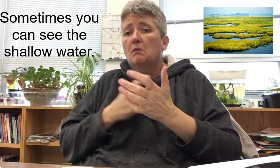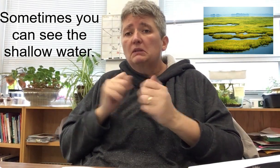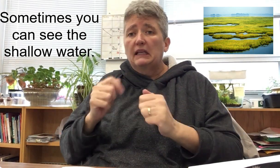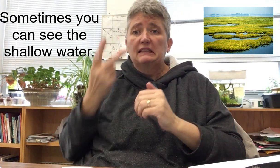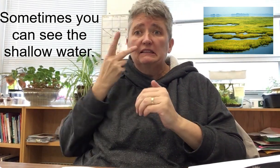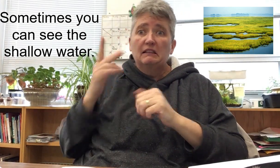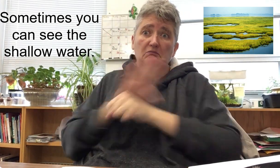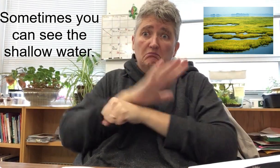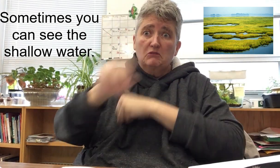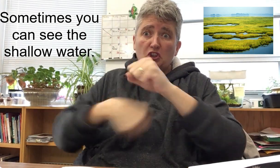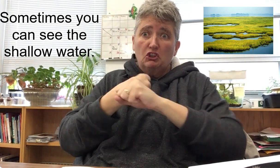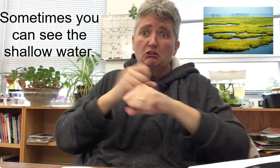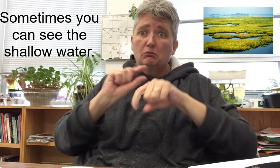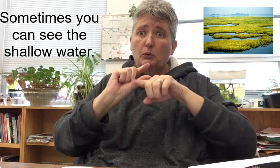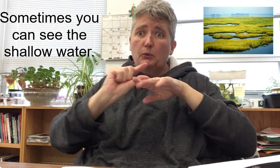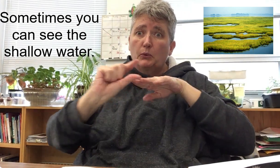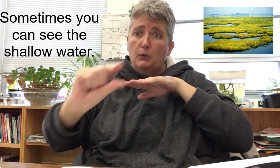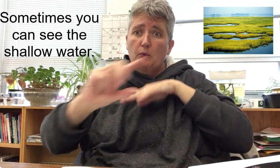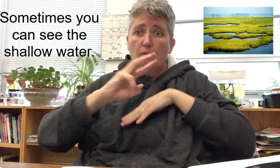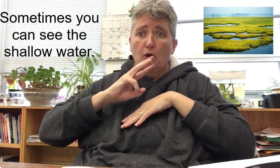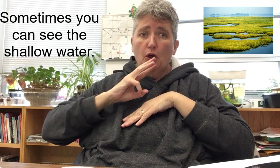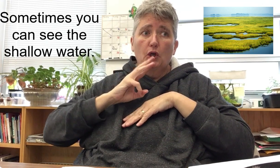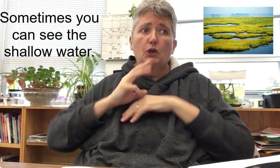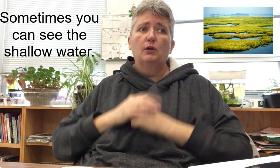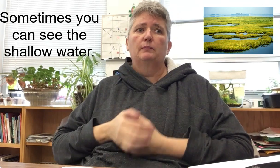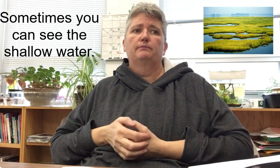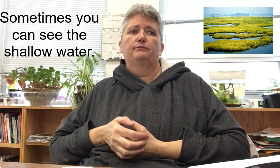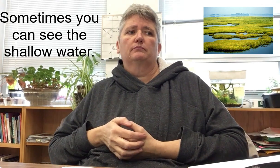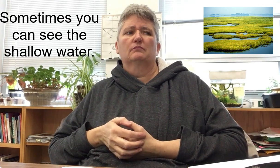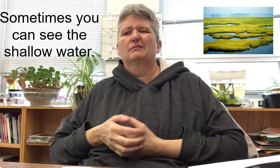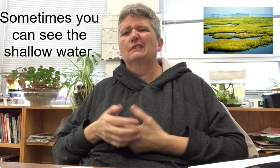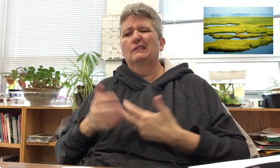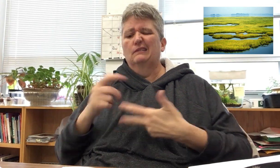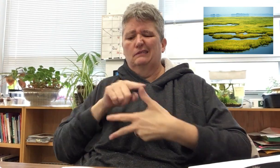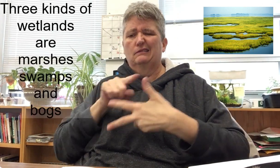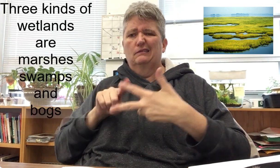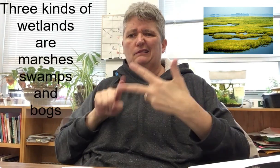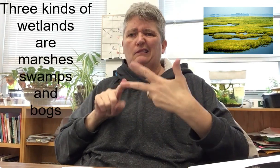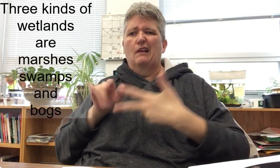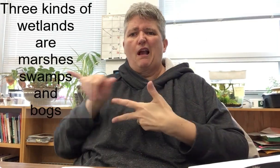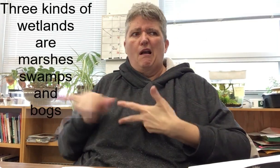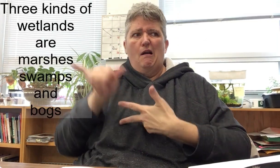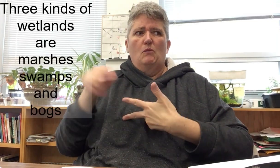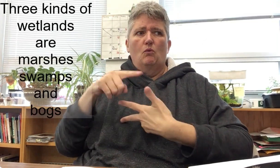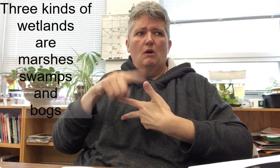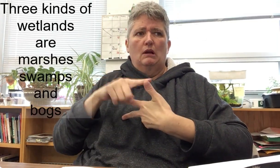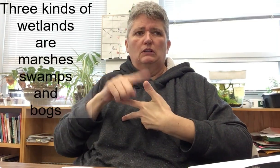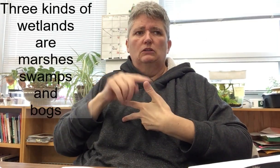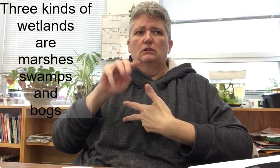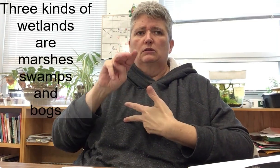really wet. There's 3 different kinds of wetlands: marsh,